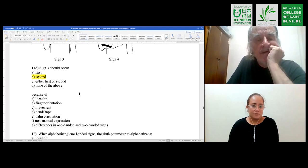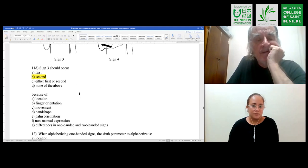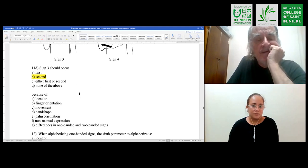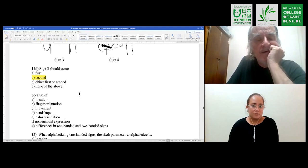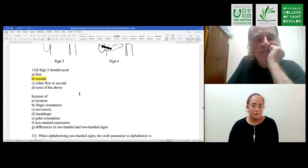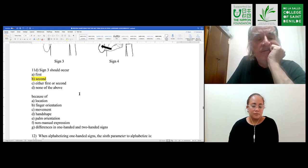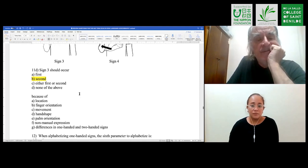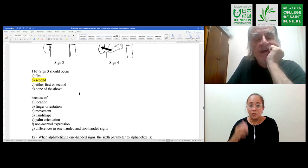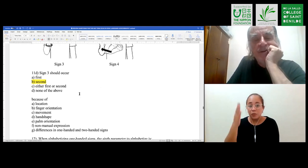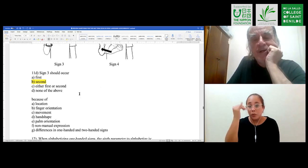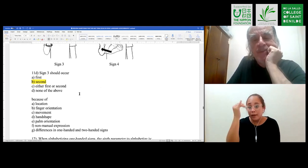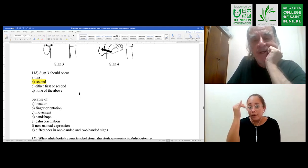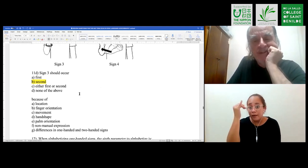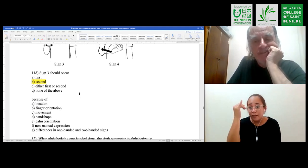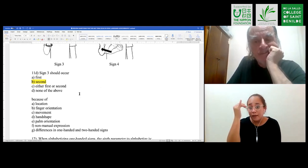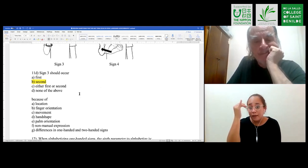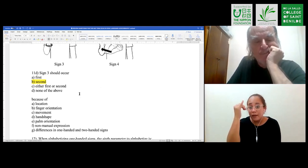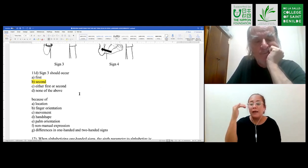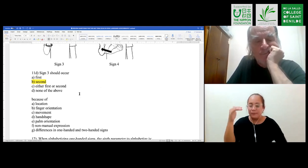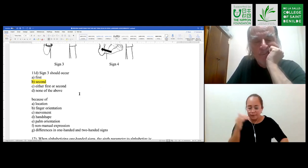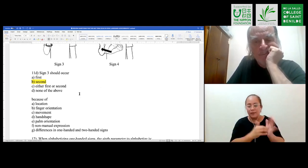Because of hand shape again.